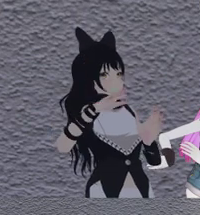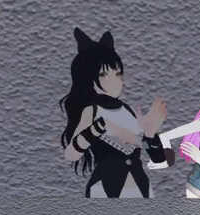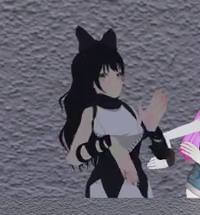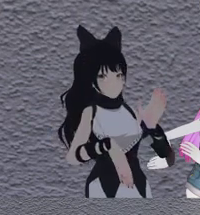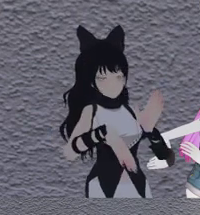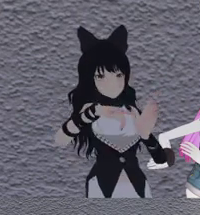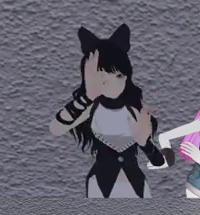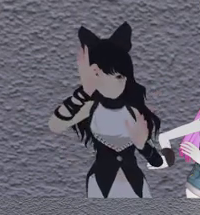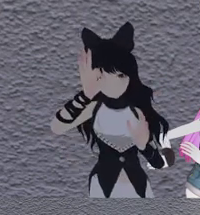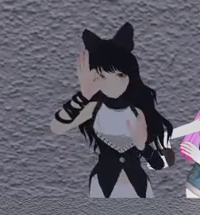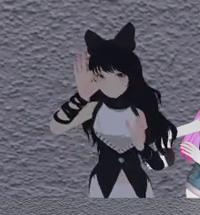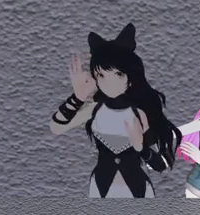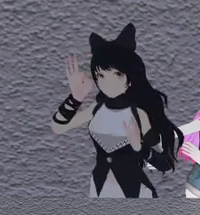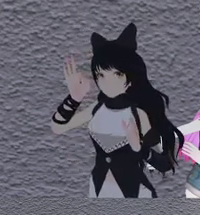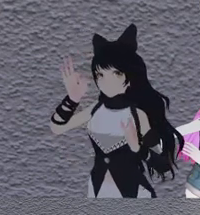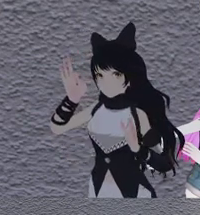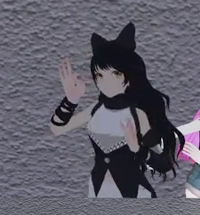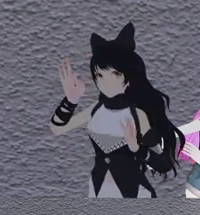Find.